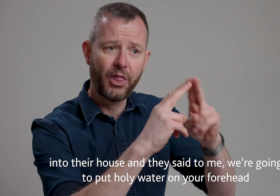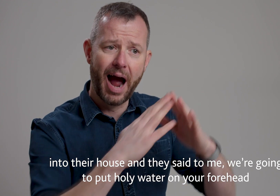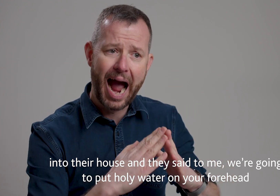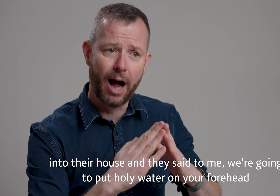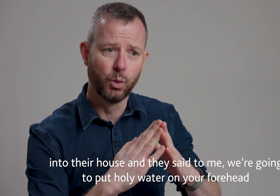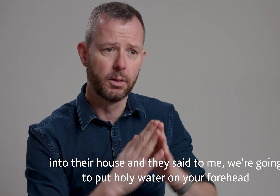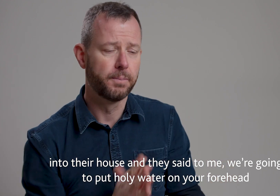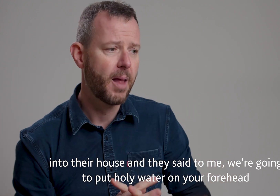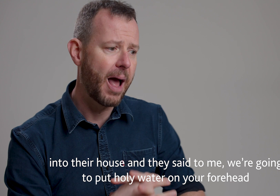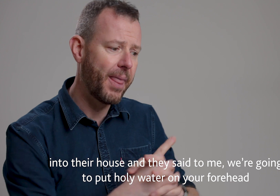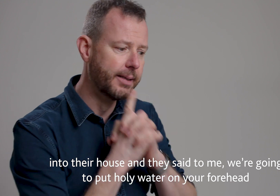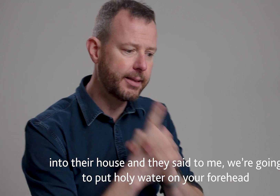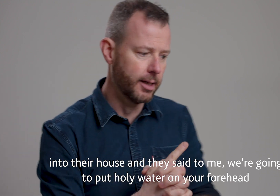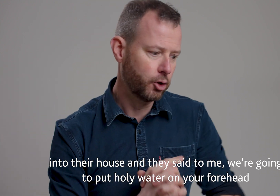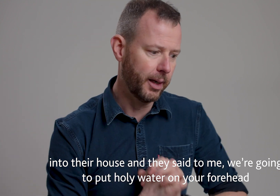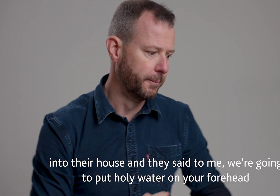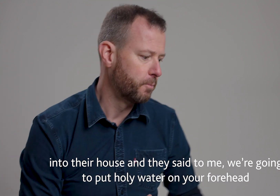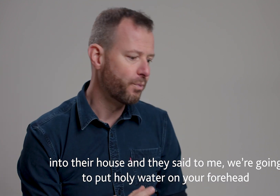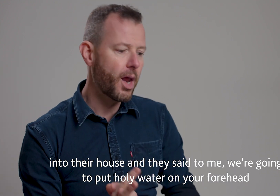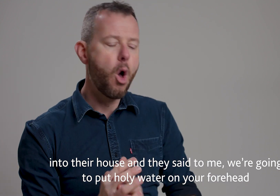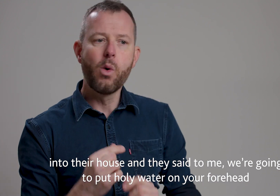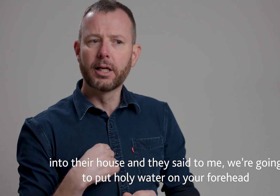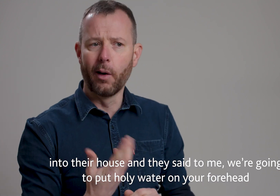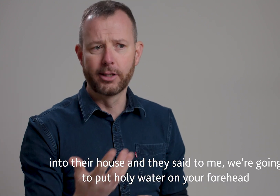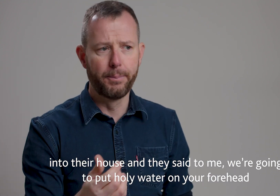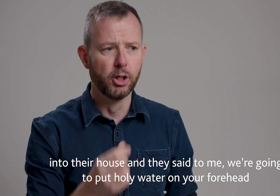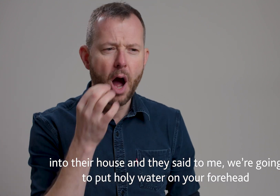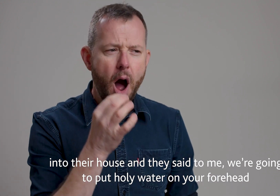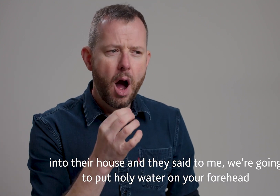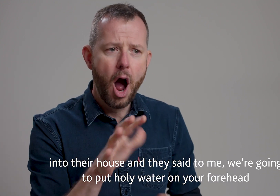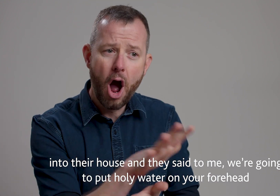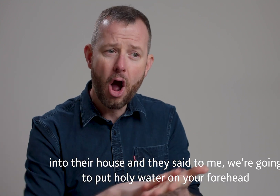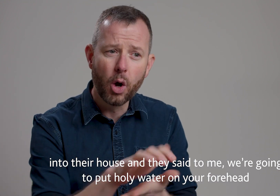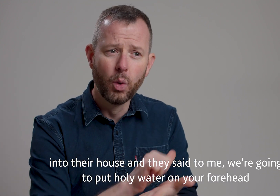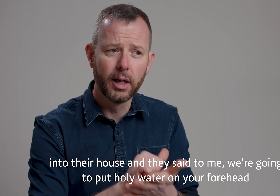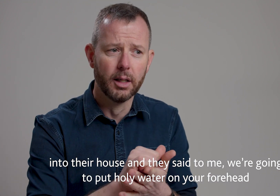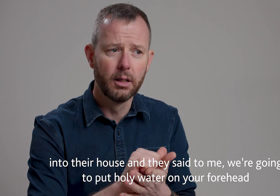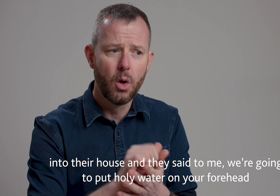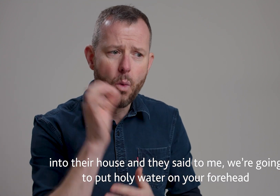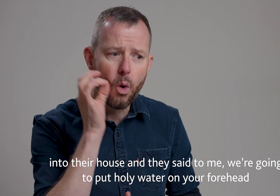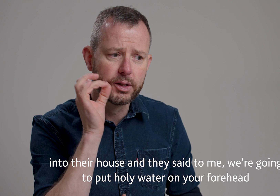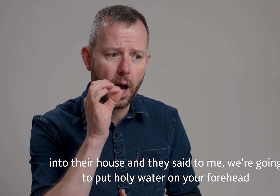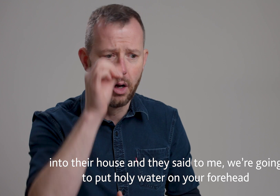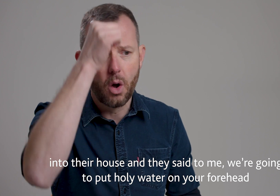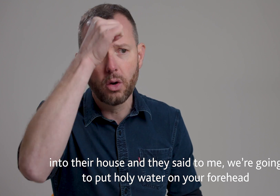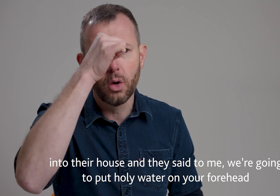their house. They said, "We're going to put holy water on your